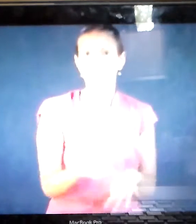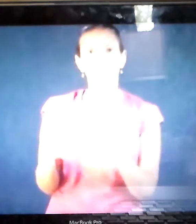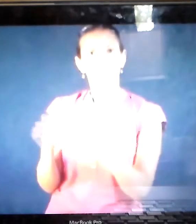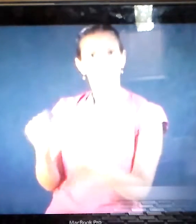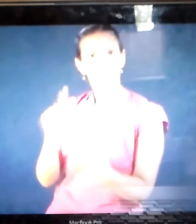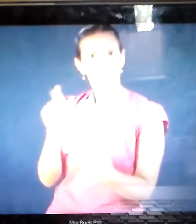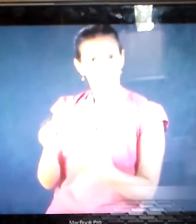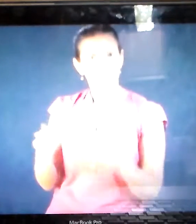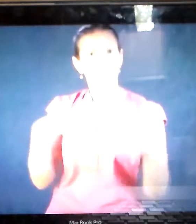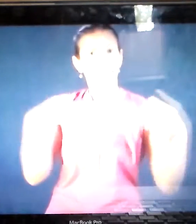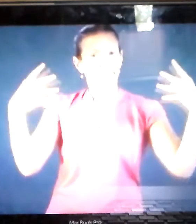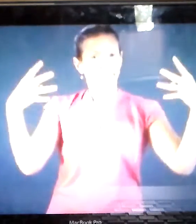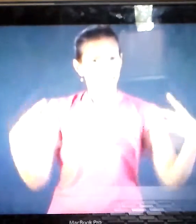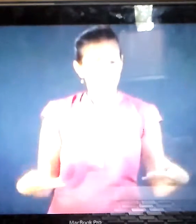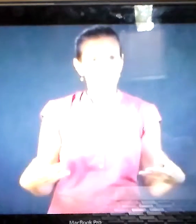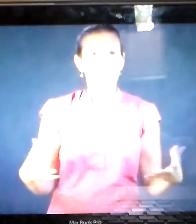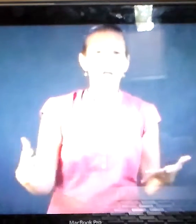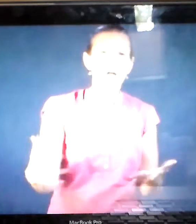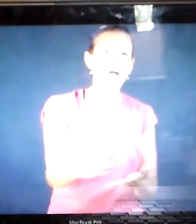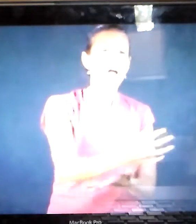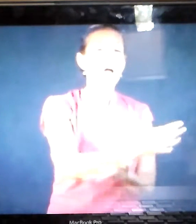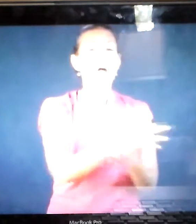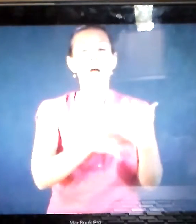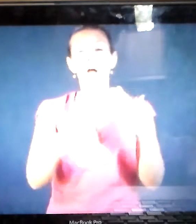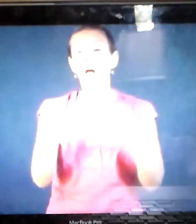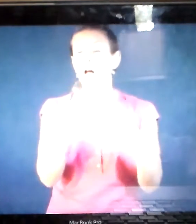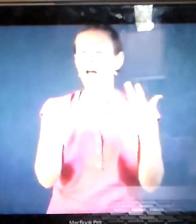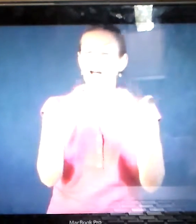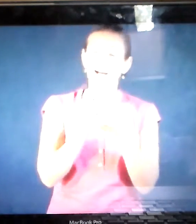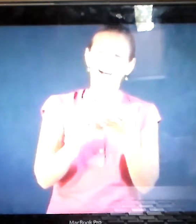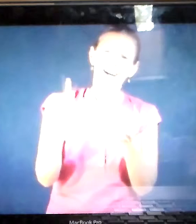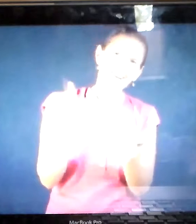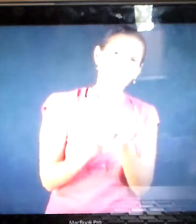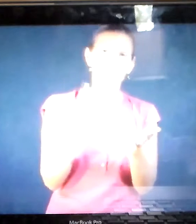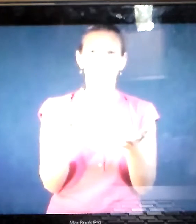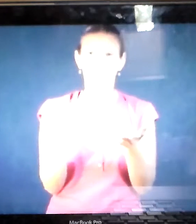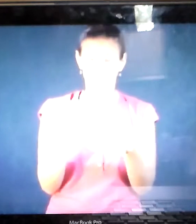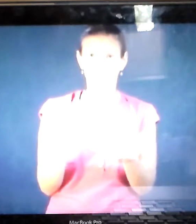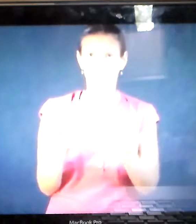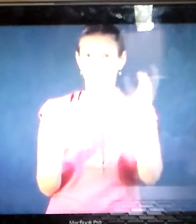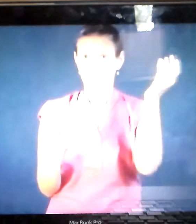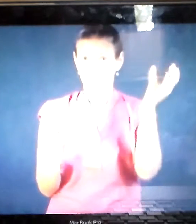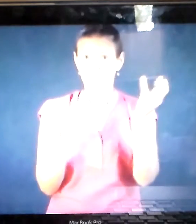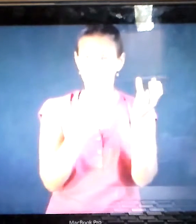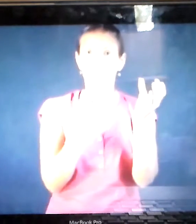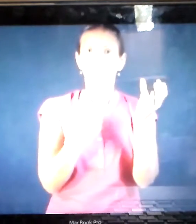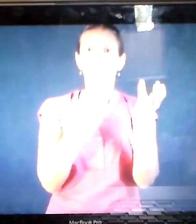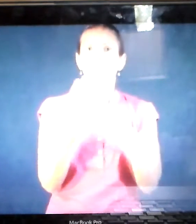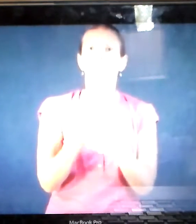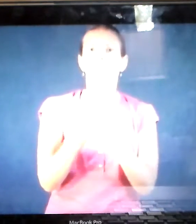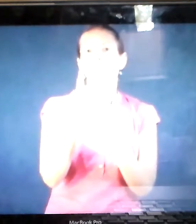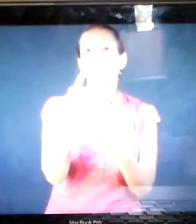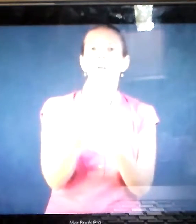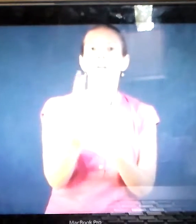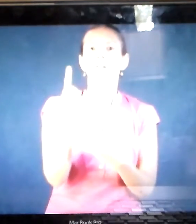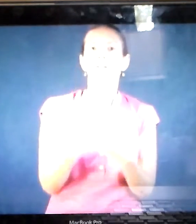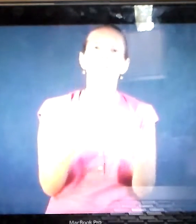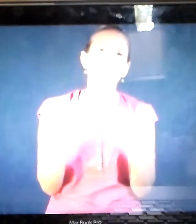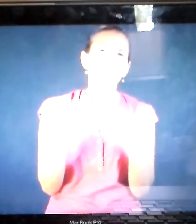which. And this was based on context, this was based on questions. And so we got it all together, and we